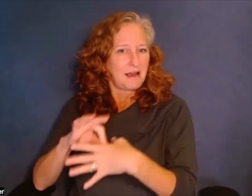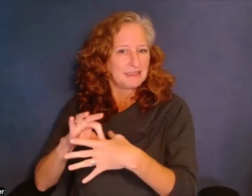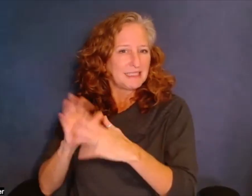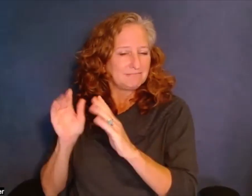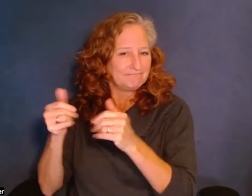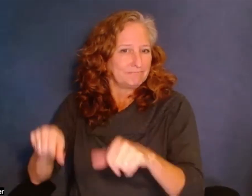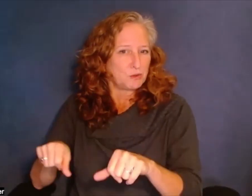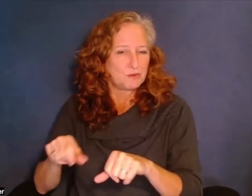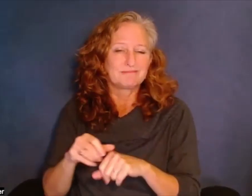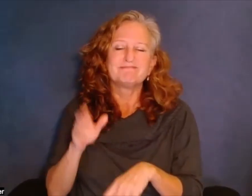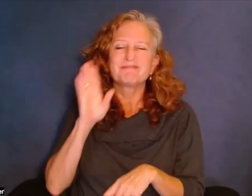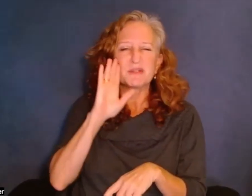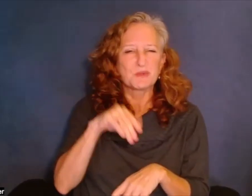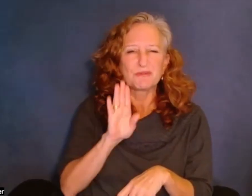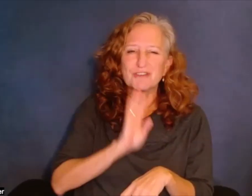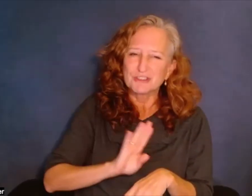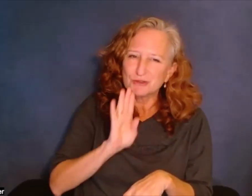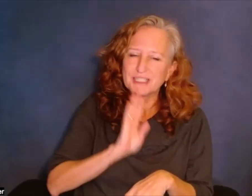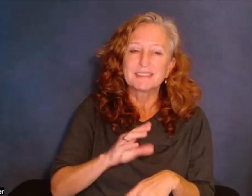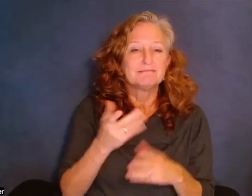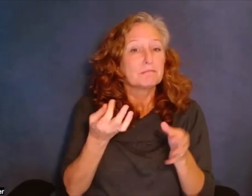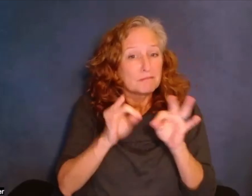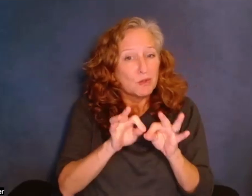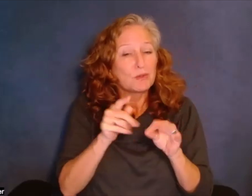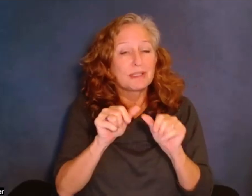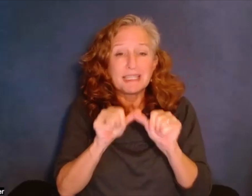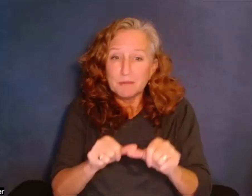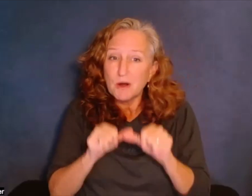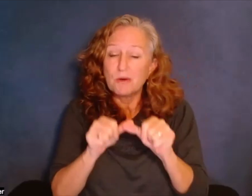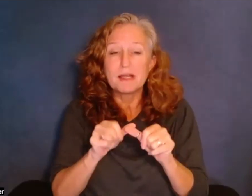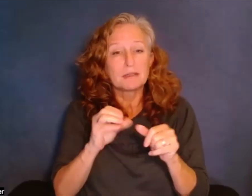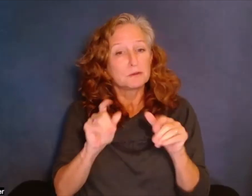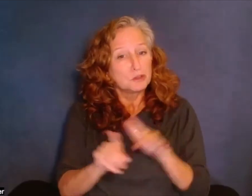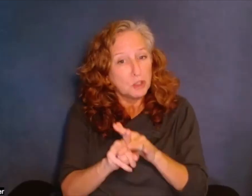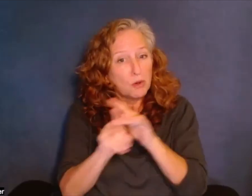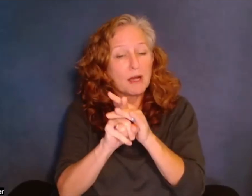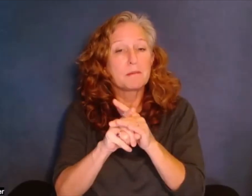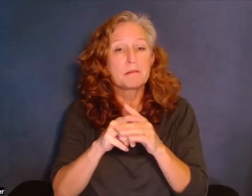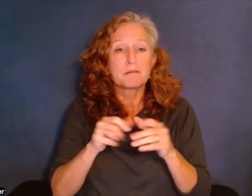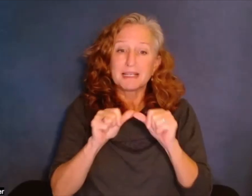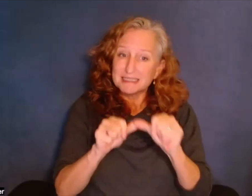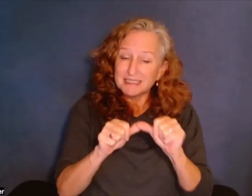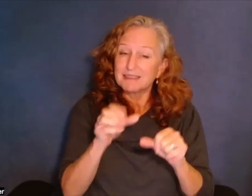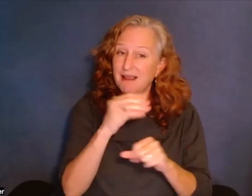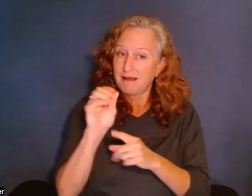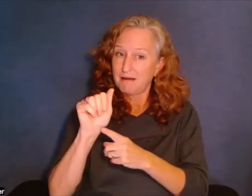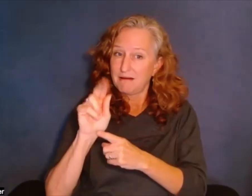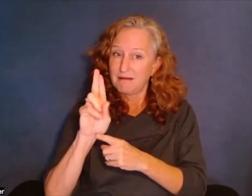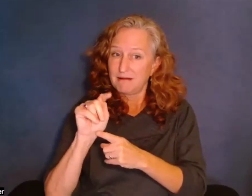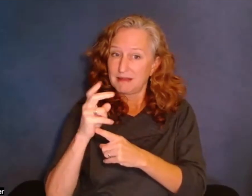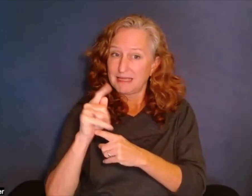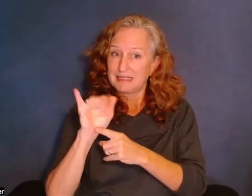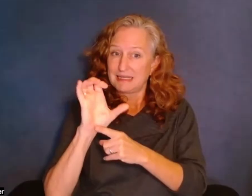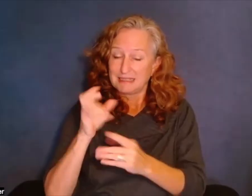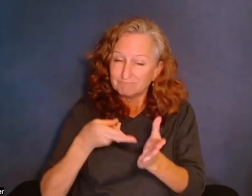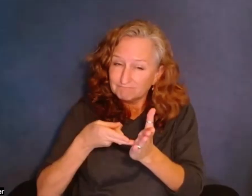great presentation. All right. So do you have any social media,